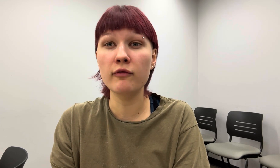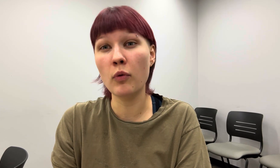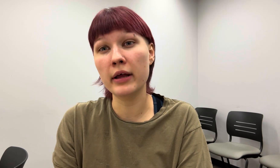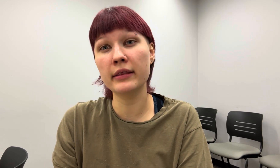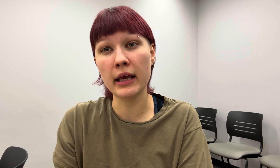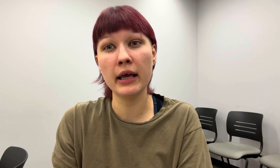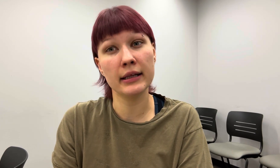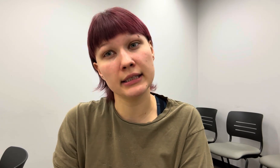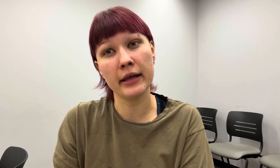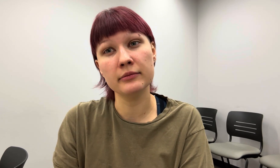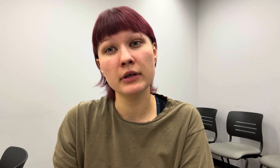what they had said.